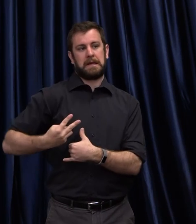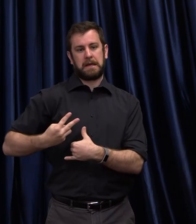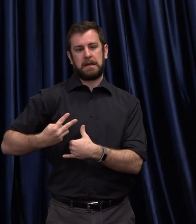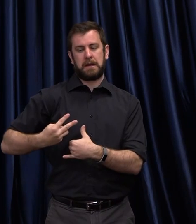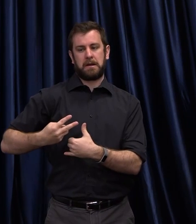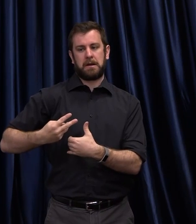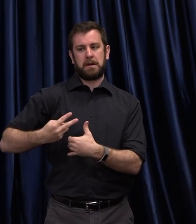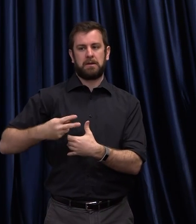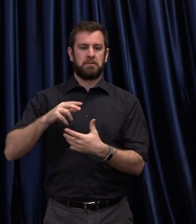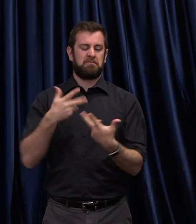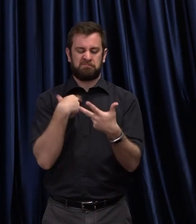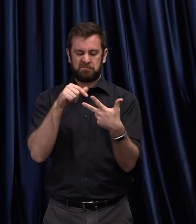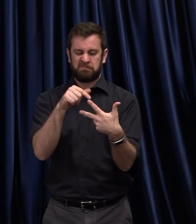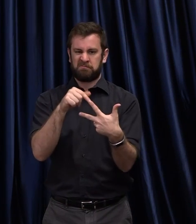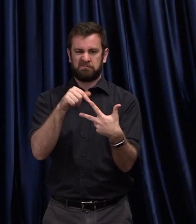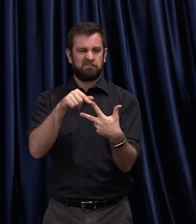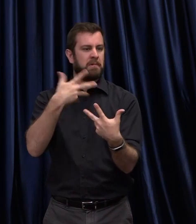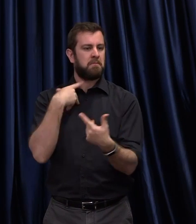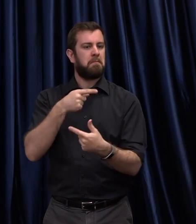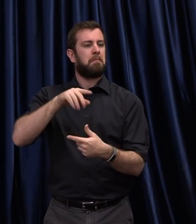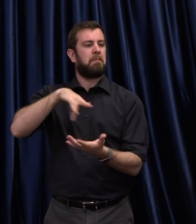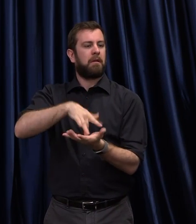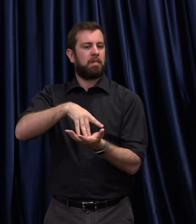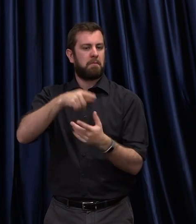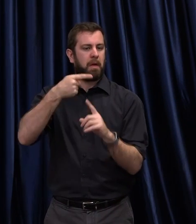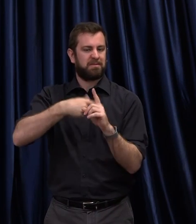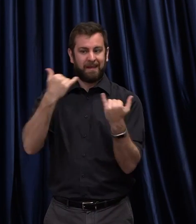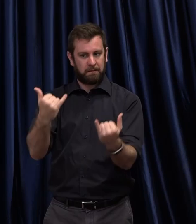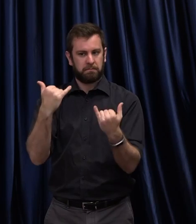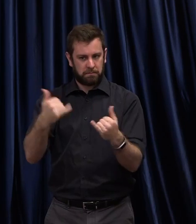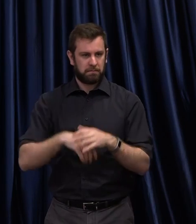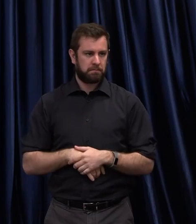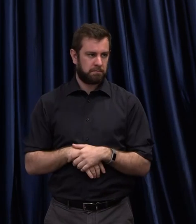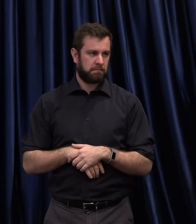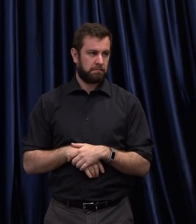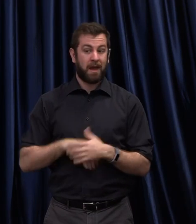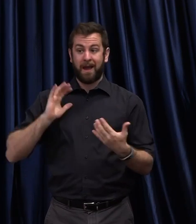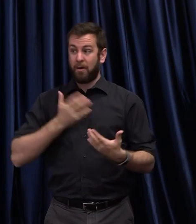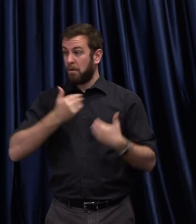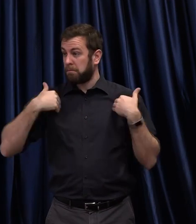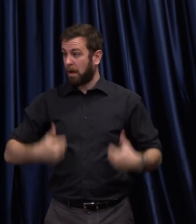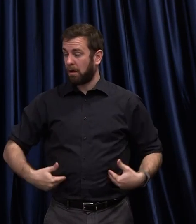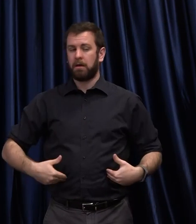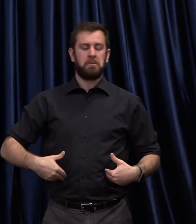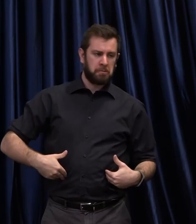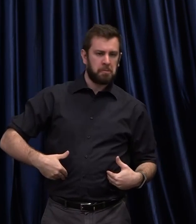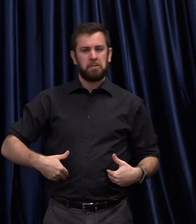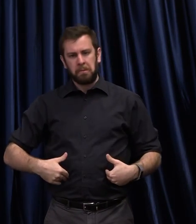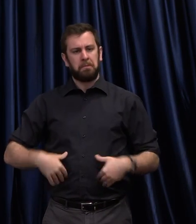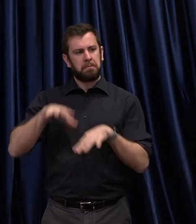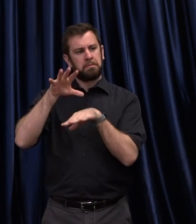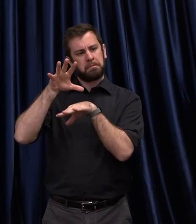month, we're in the middle third of the month, and our bodies are now getting used to the